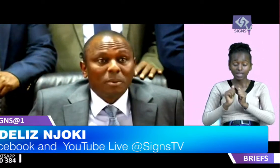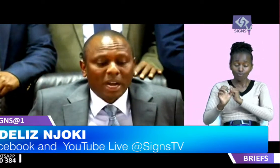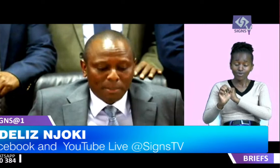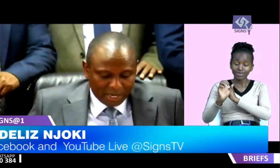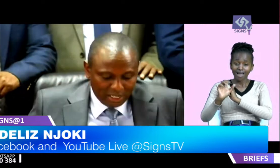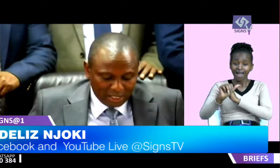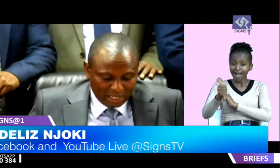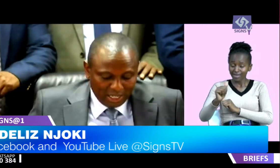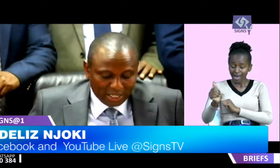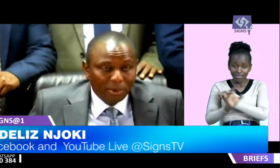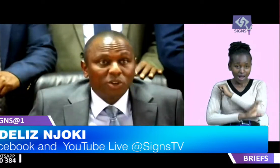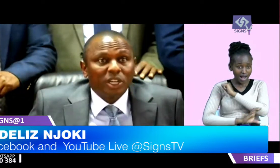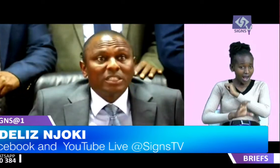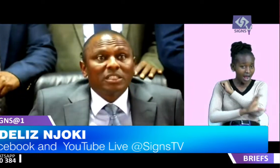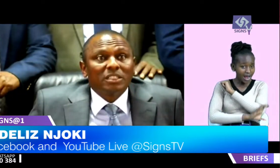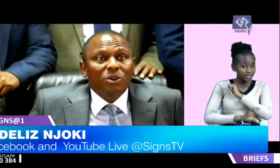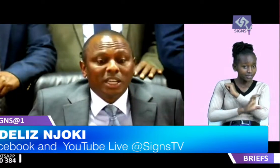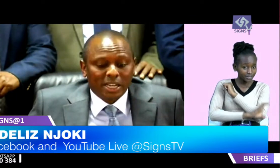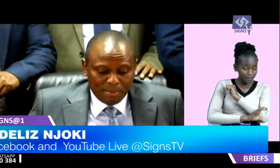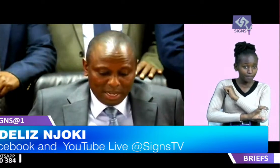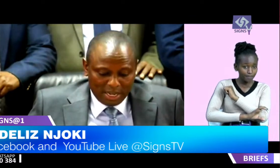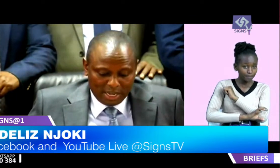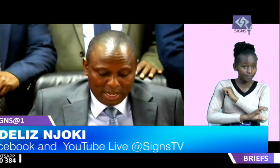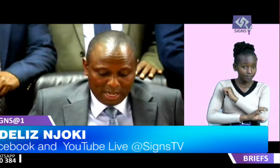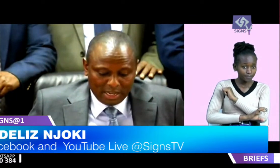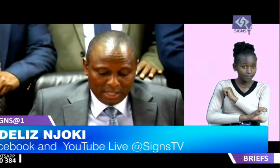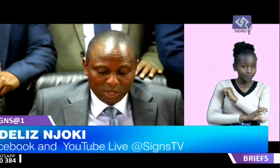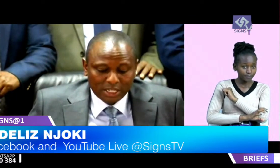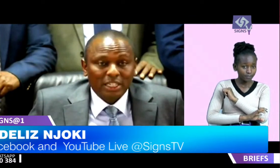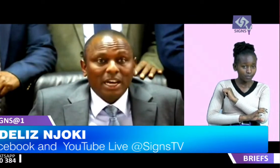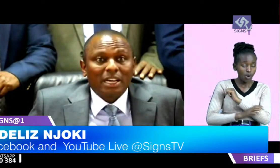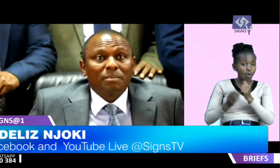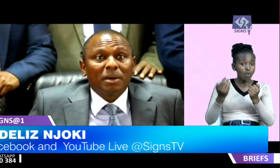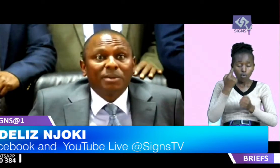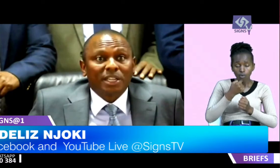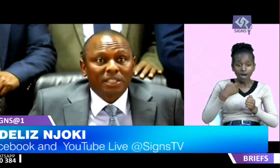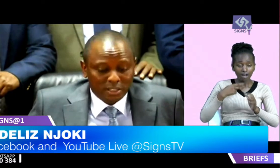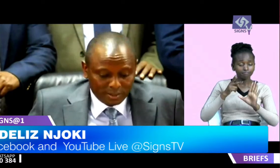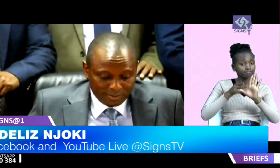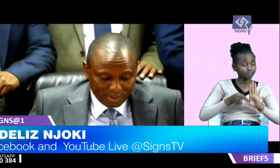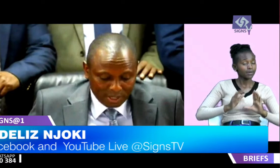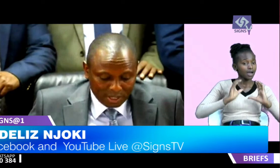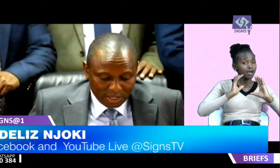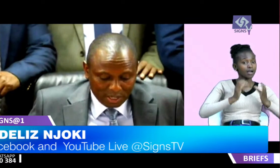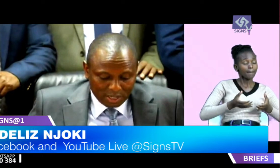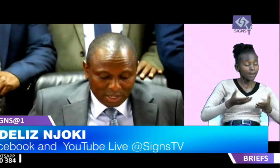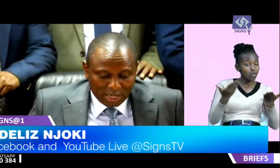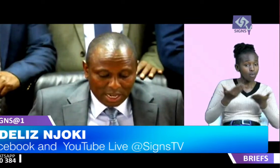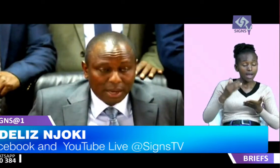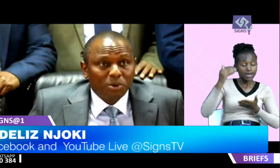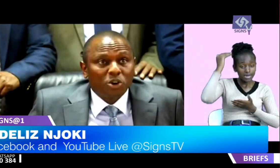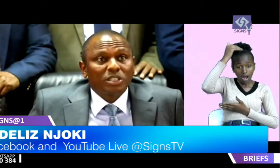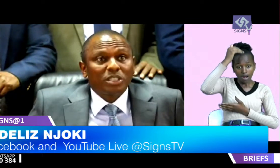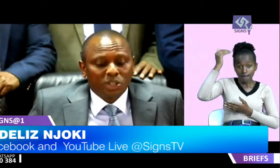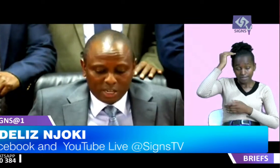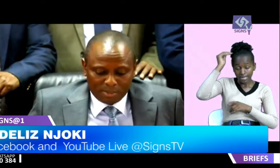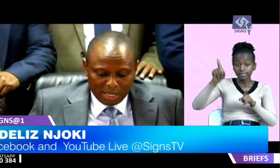petroleum companies in the Middle East, in Saudi Arabia and the United Arab Emirates, Aramco in Saudi Arabia